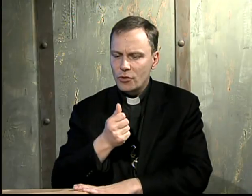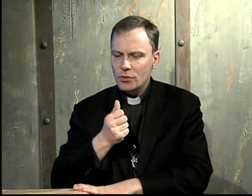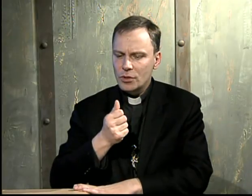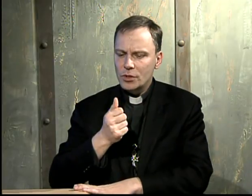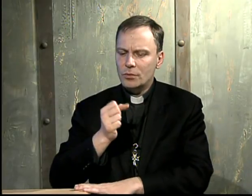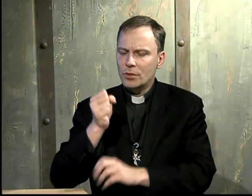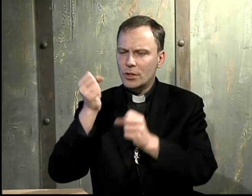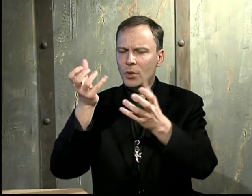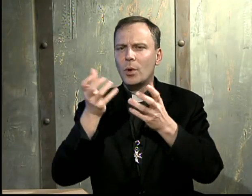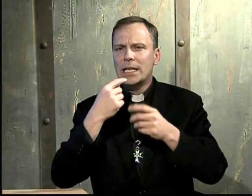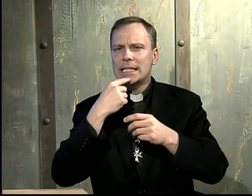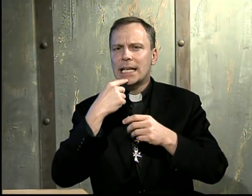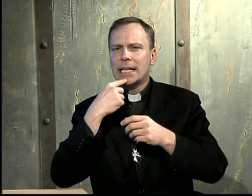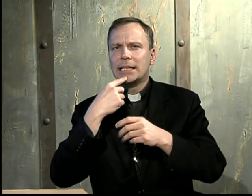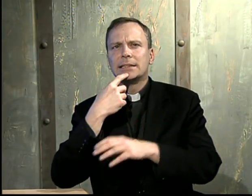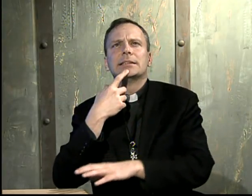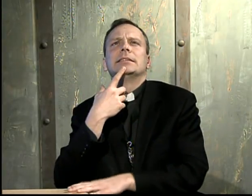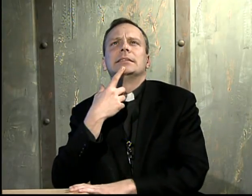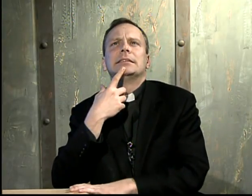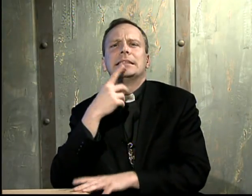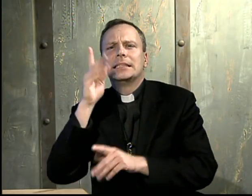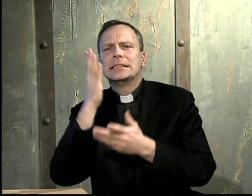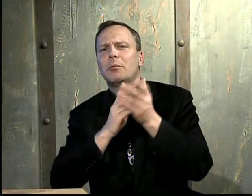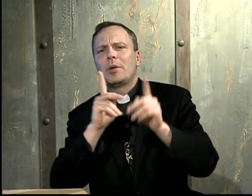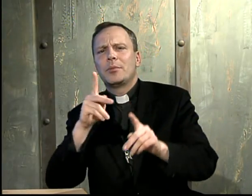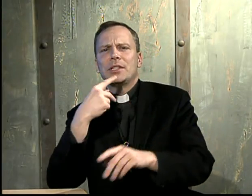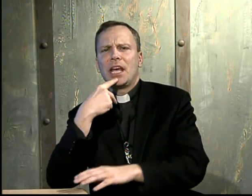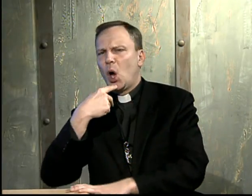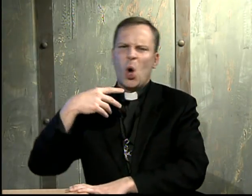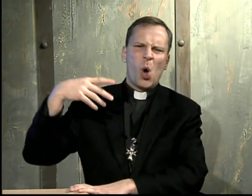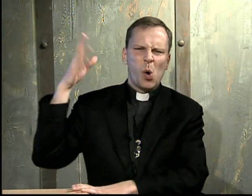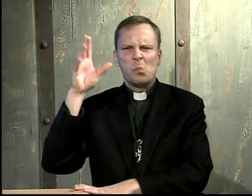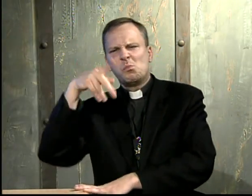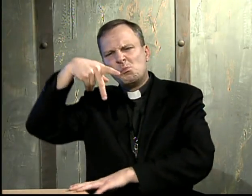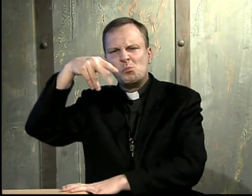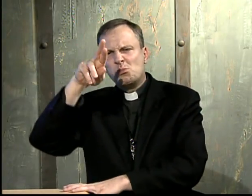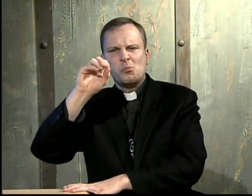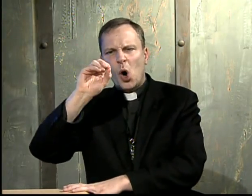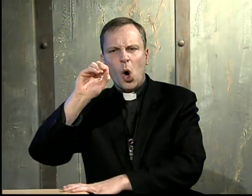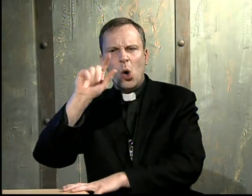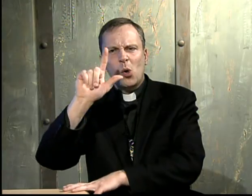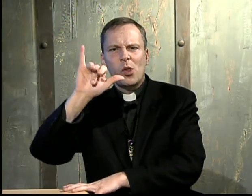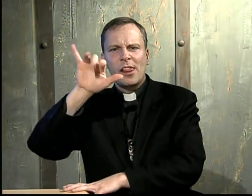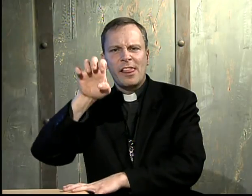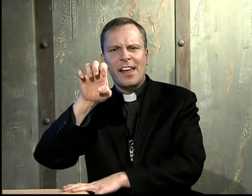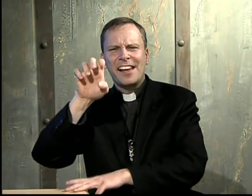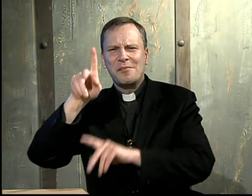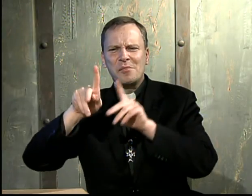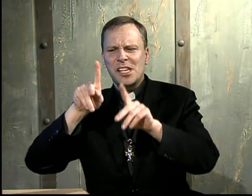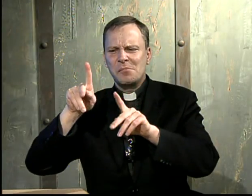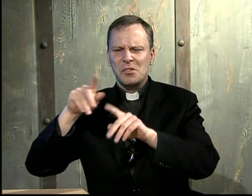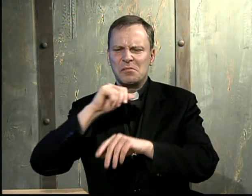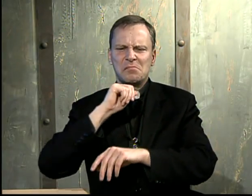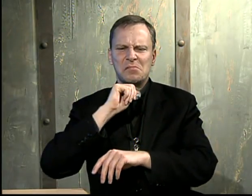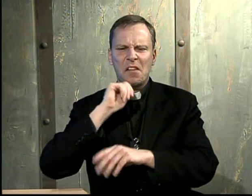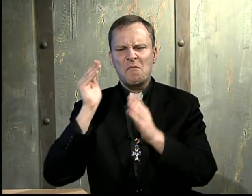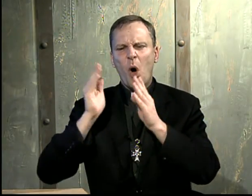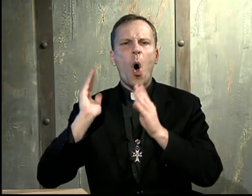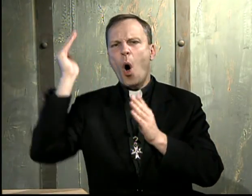take care of these children. It was really a beautiful experience. I know that some people say, oh,